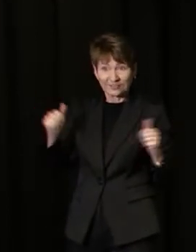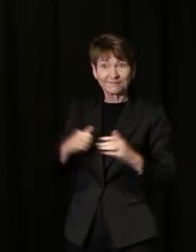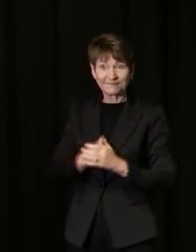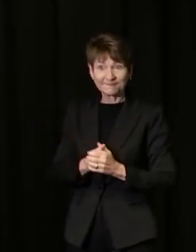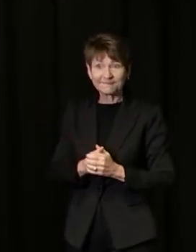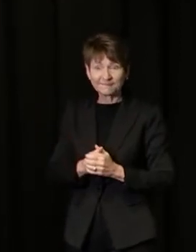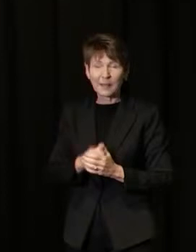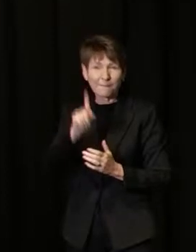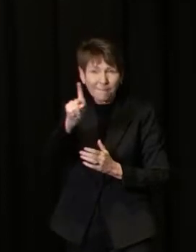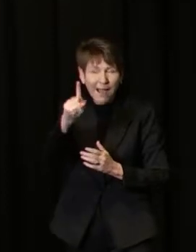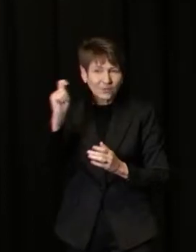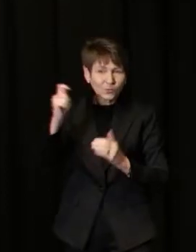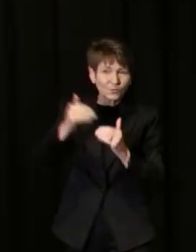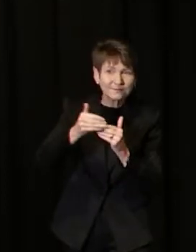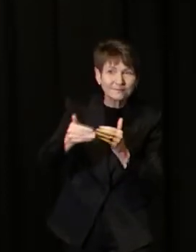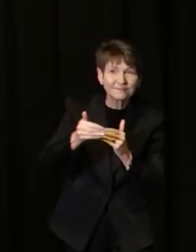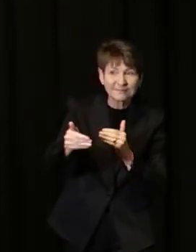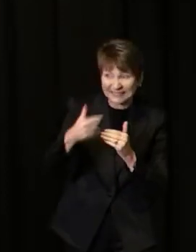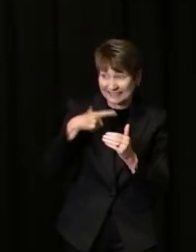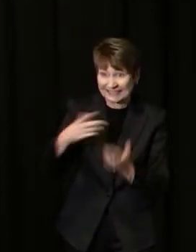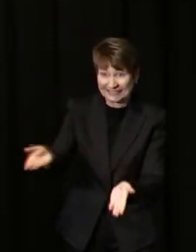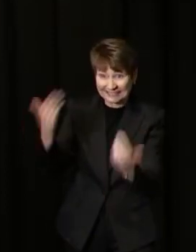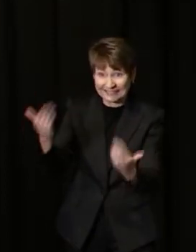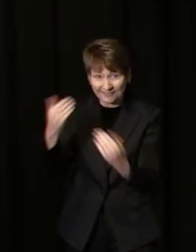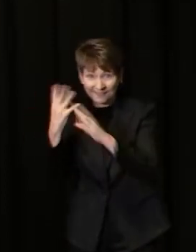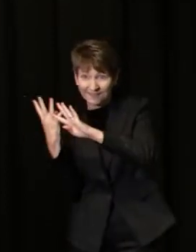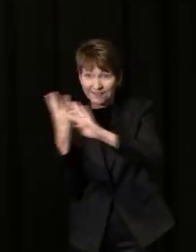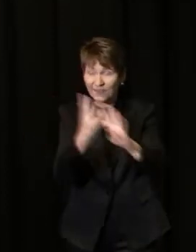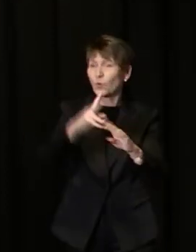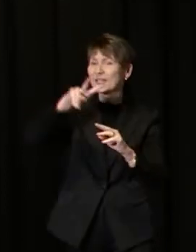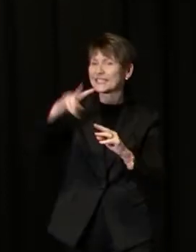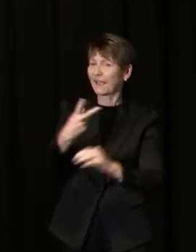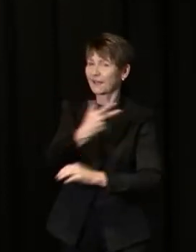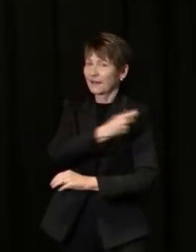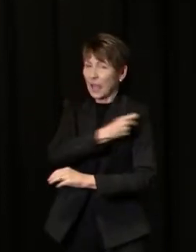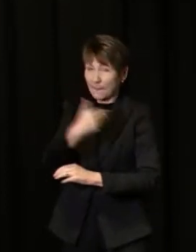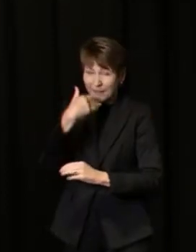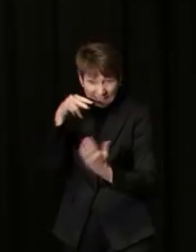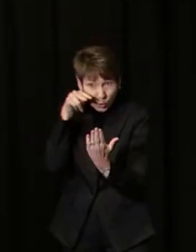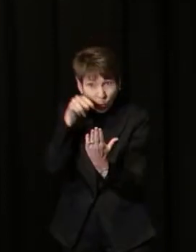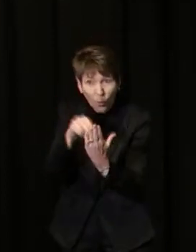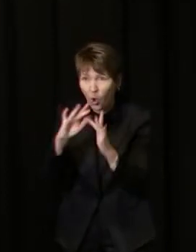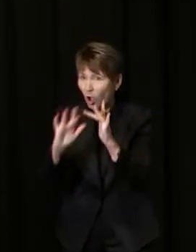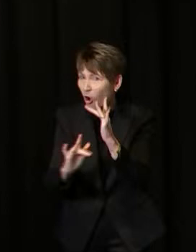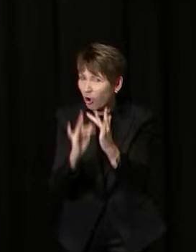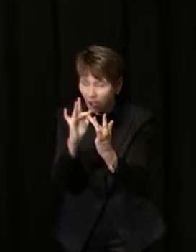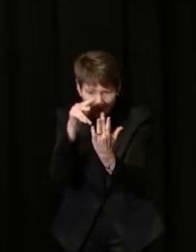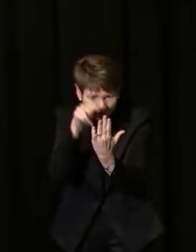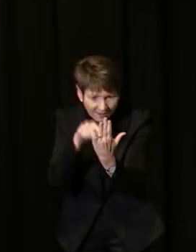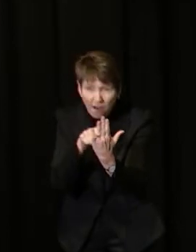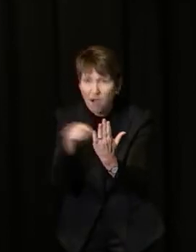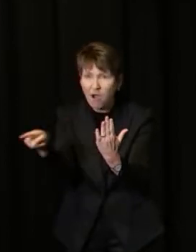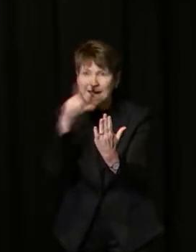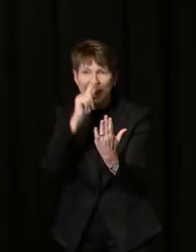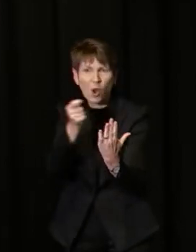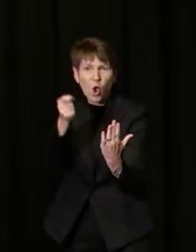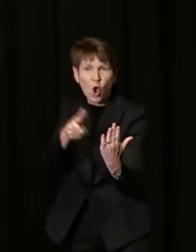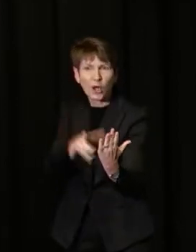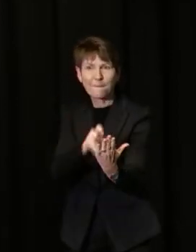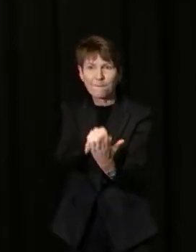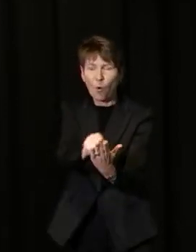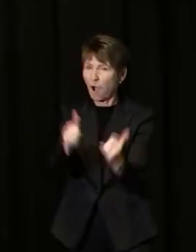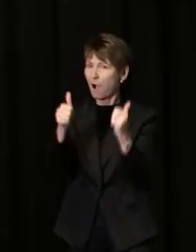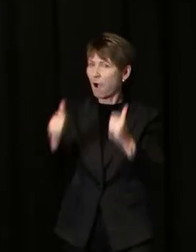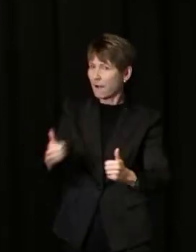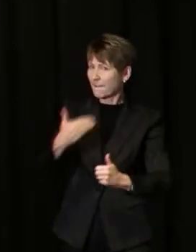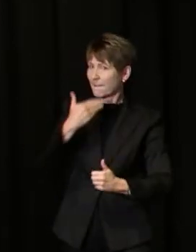got to finish this off. People have got to go and get their second dose. Bring that second dose forward if you can. Turn up for your appointment. If you're on the fence and haven't made an appointment yet,